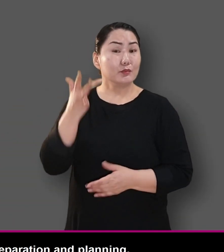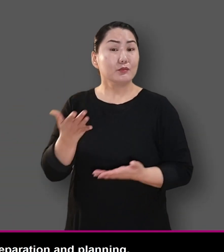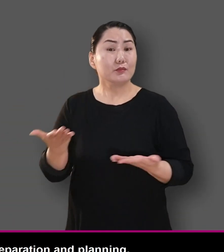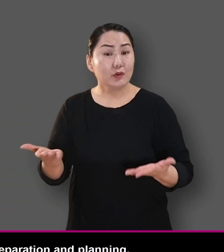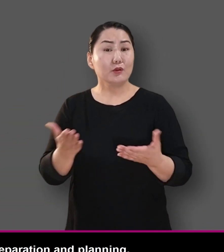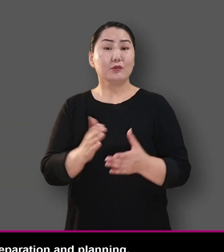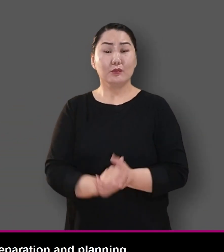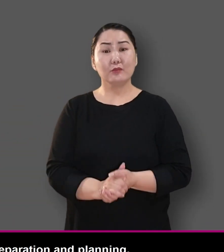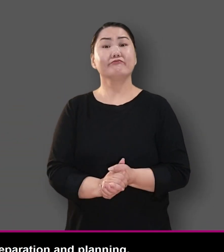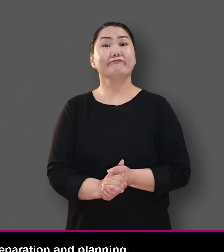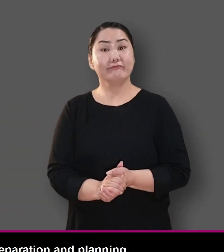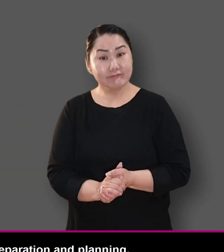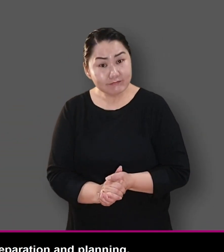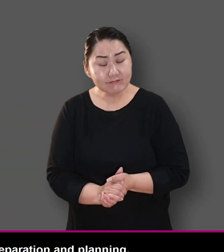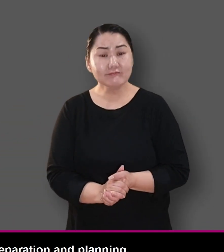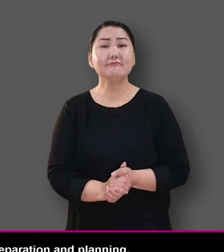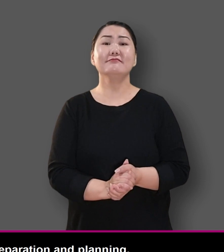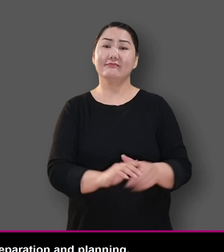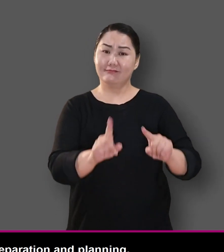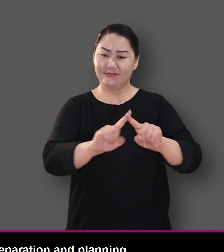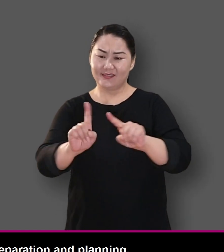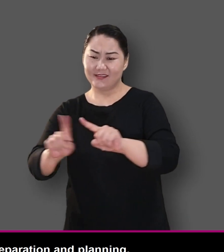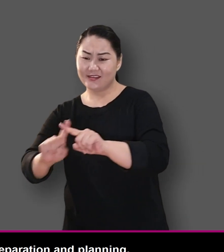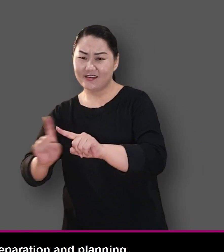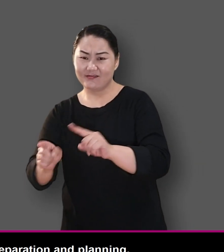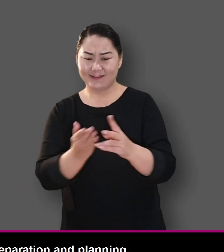due to a lack of preparation and planning,